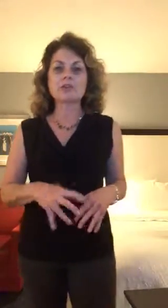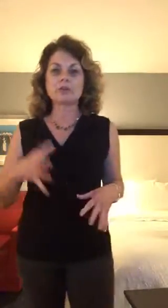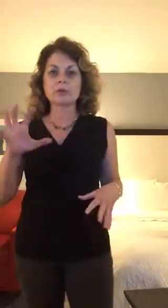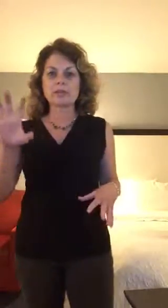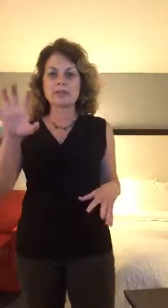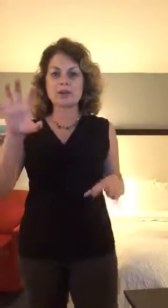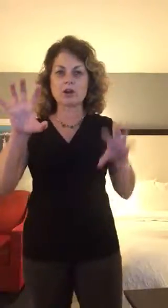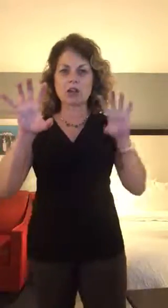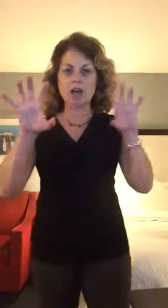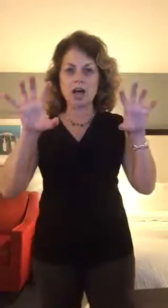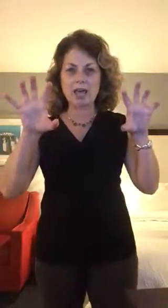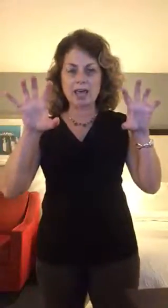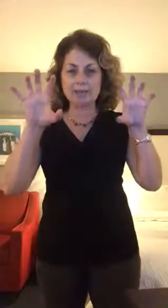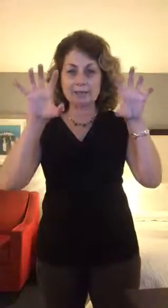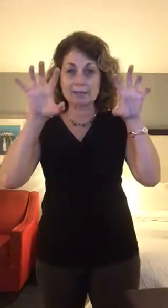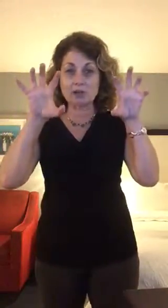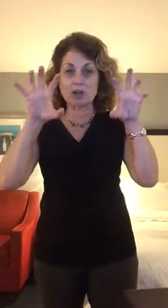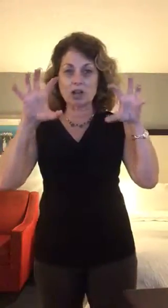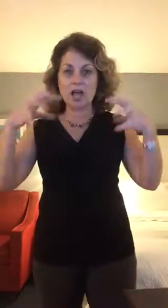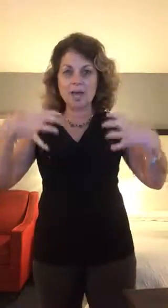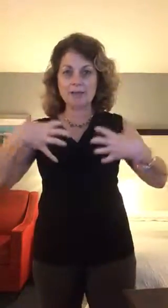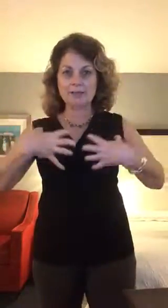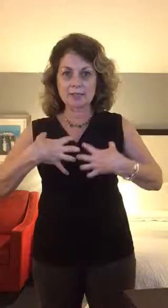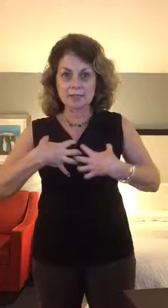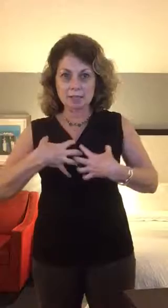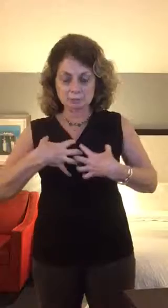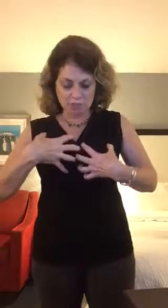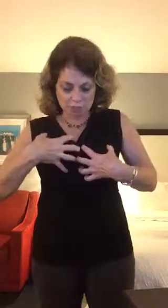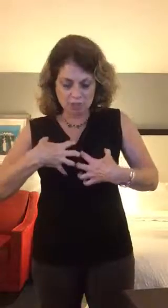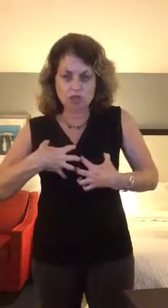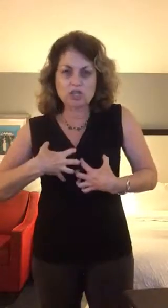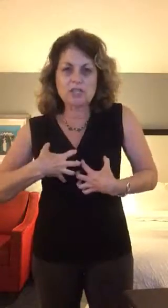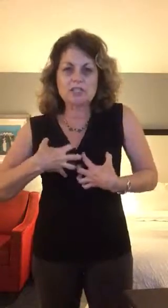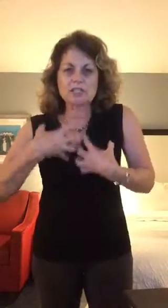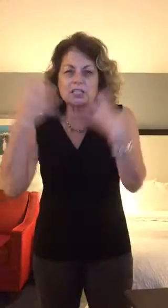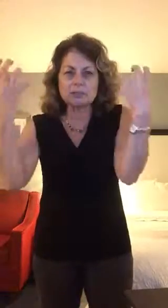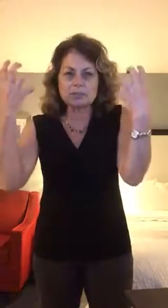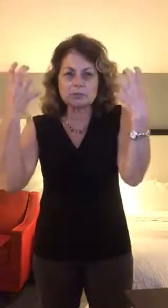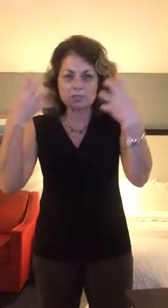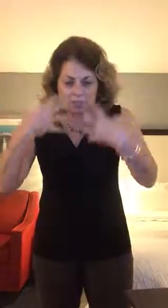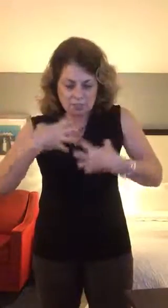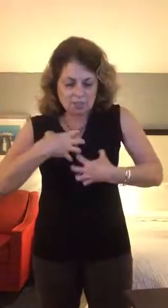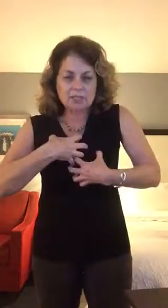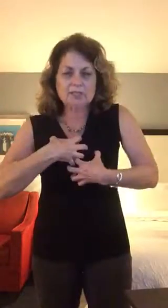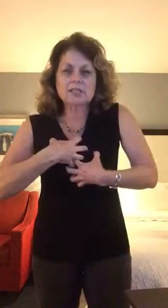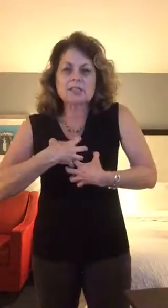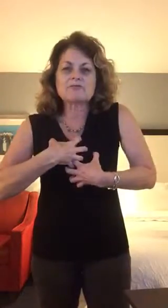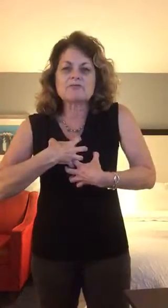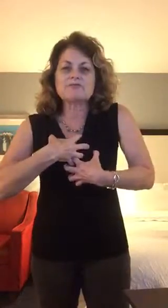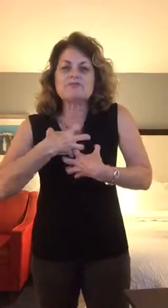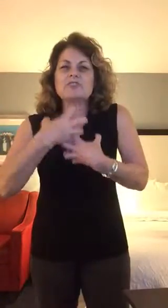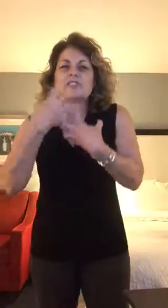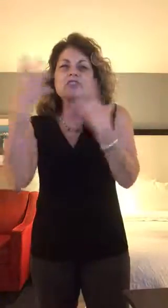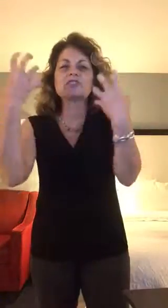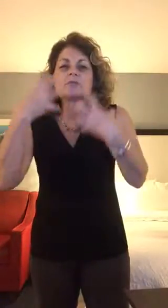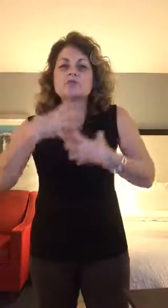Angry, we're going to take our claw hands. These are our claw hands. Put it on your chest and come out. This is like fire. I'm